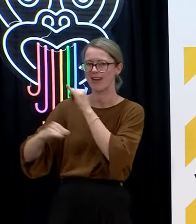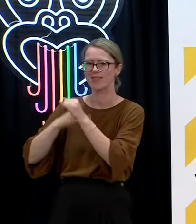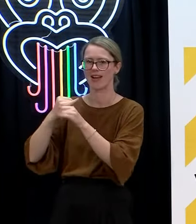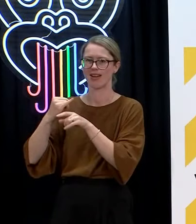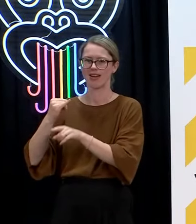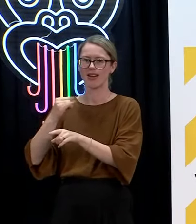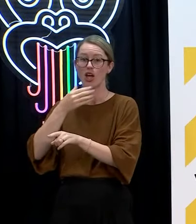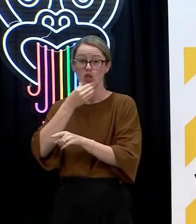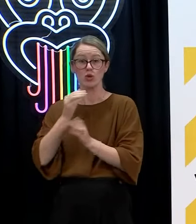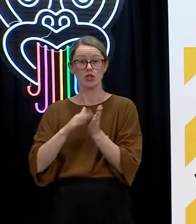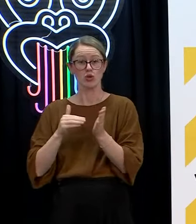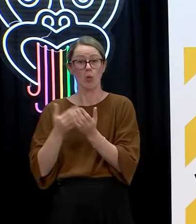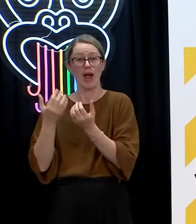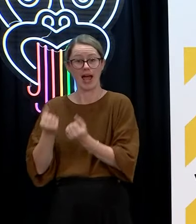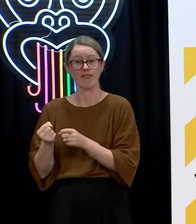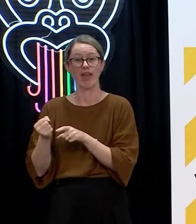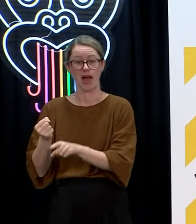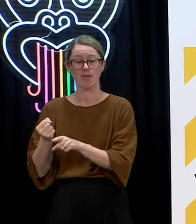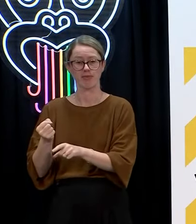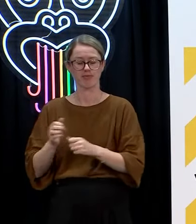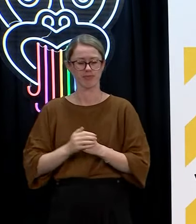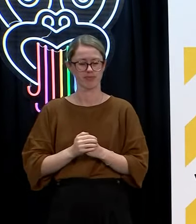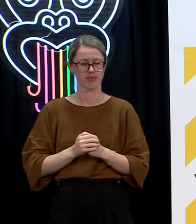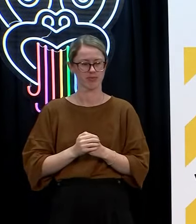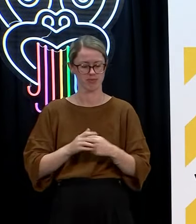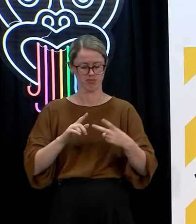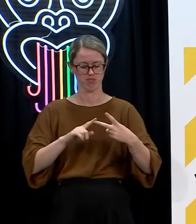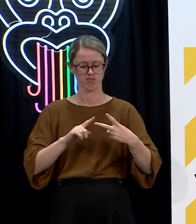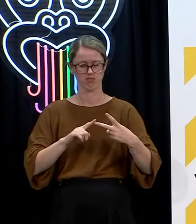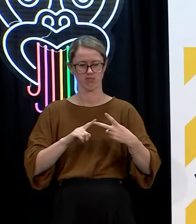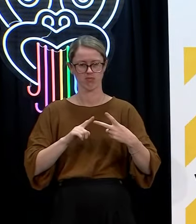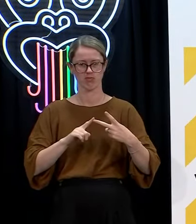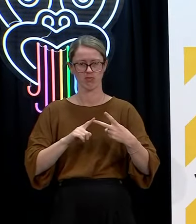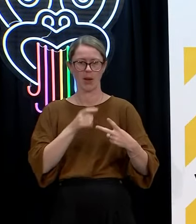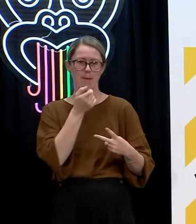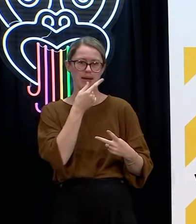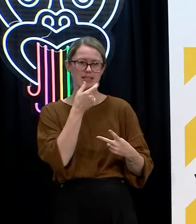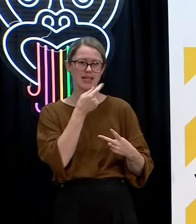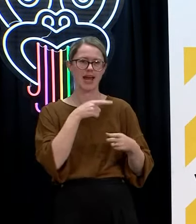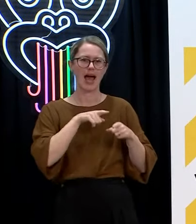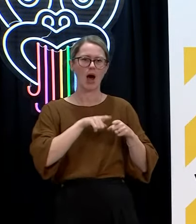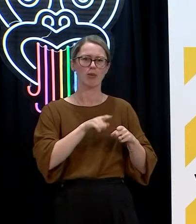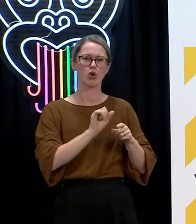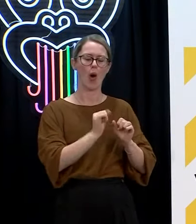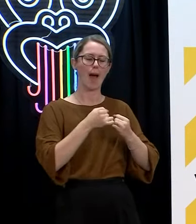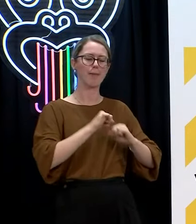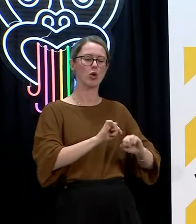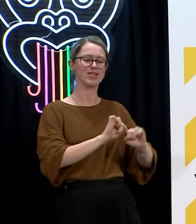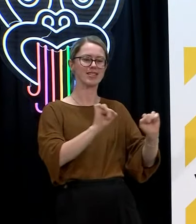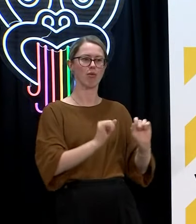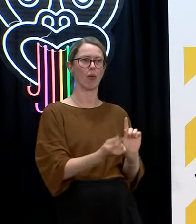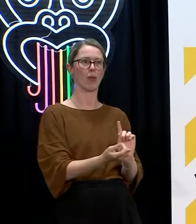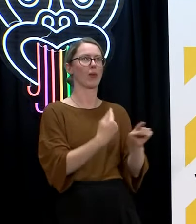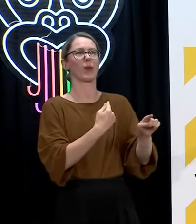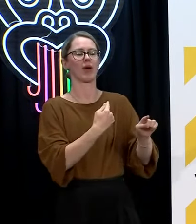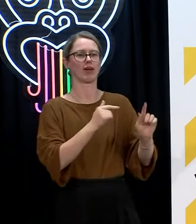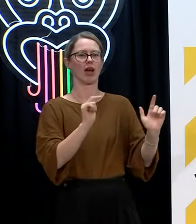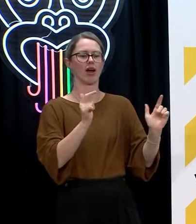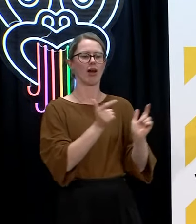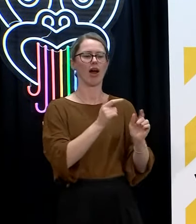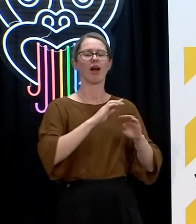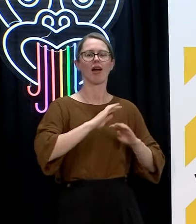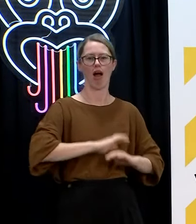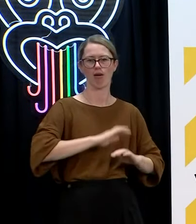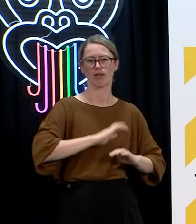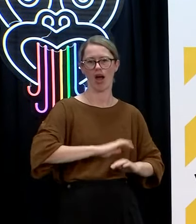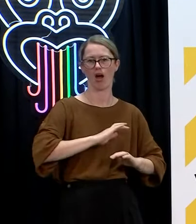is being used in New Zealand. There are then, secondly, medicines that calm the immune system overreaction that is prompted in